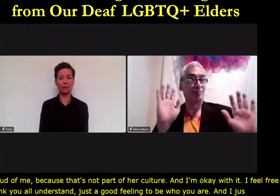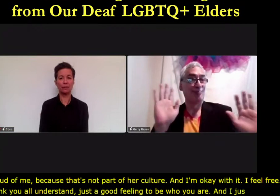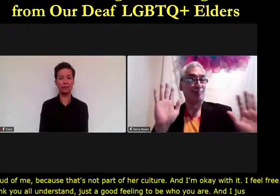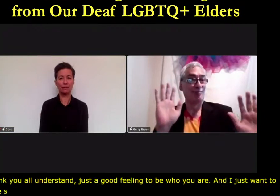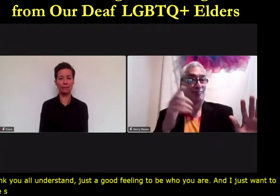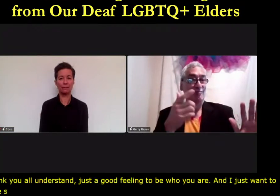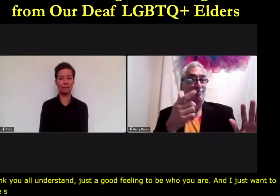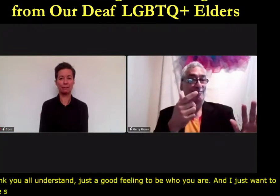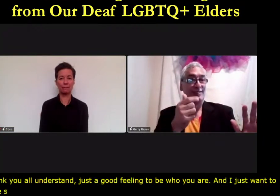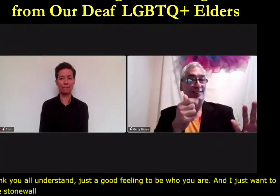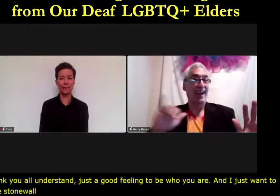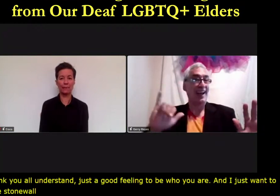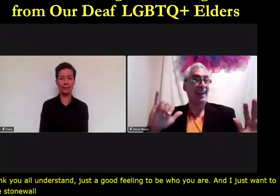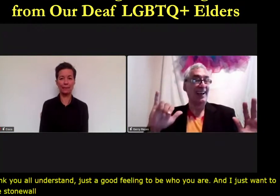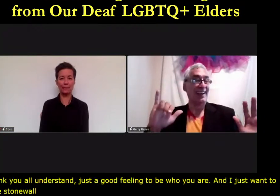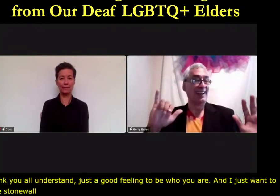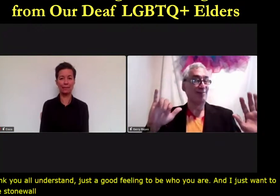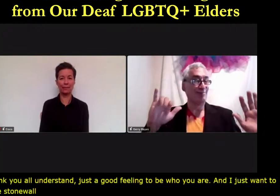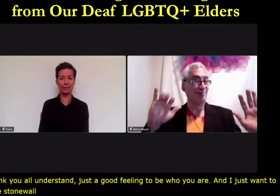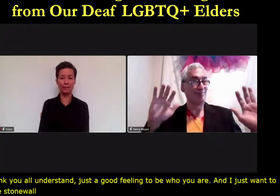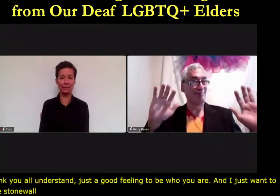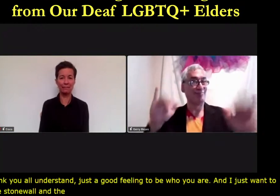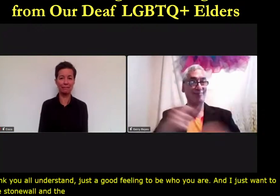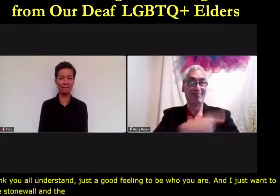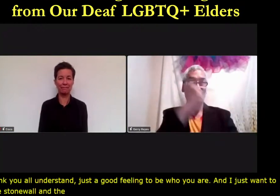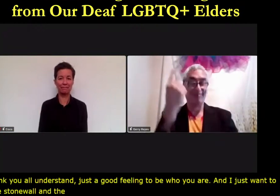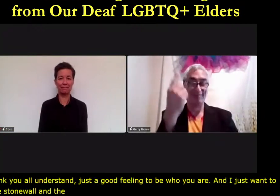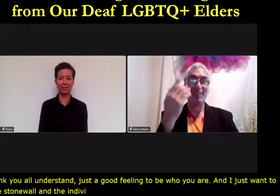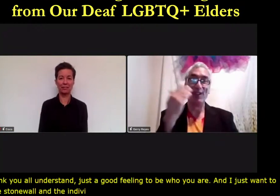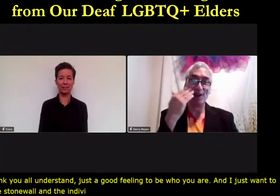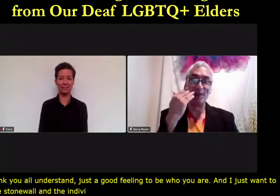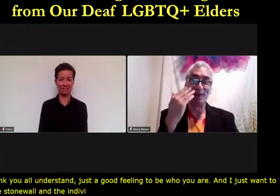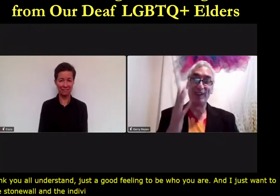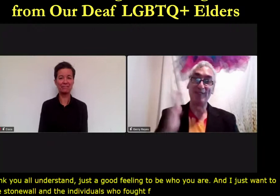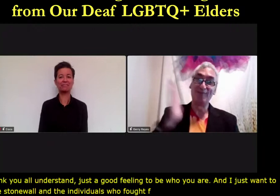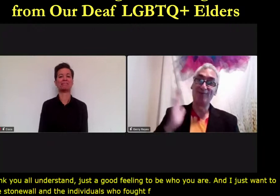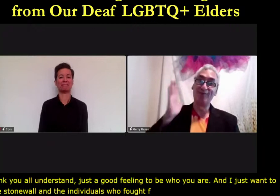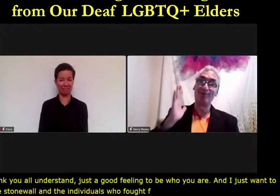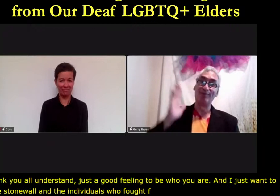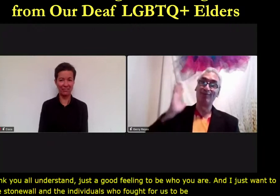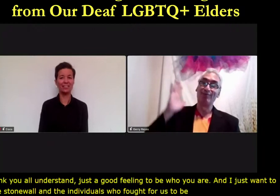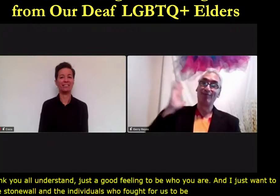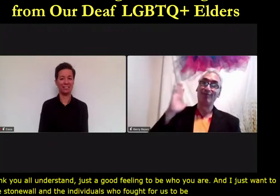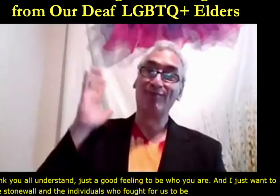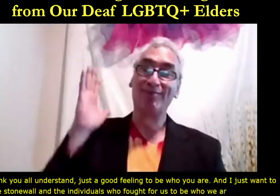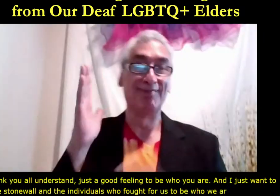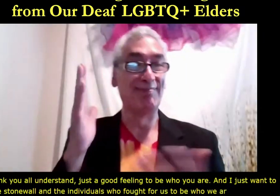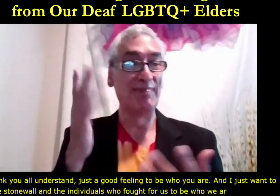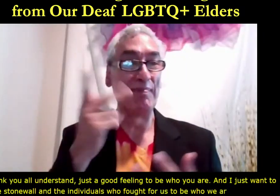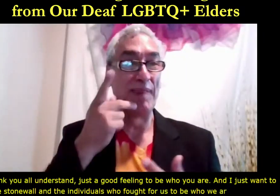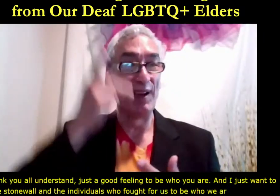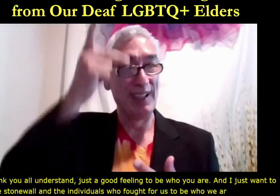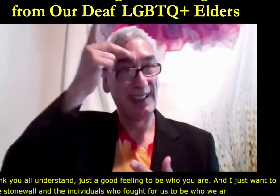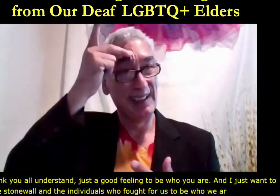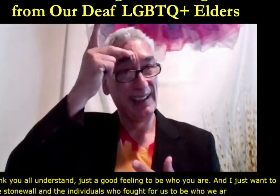you coco to be as fabulously gay as you are today i know back in the days